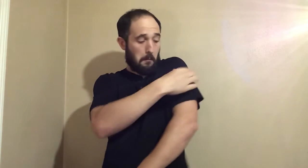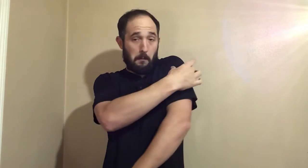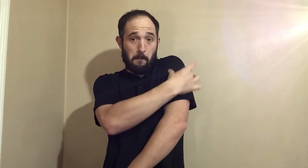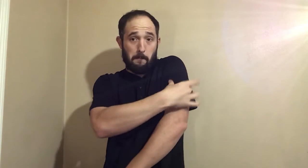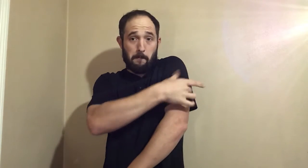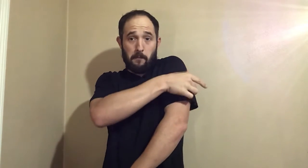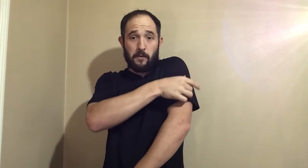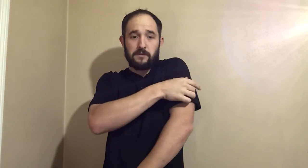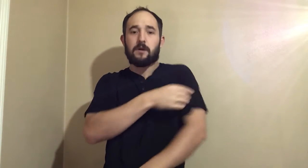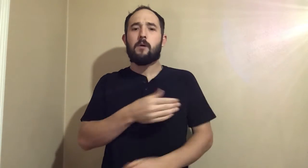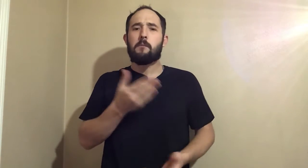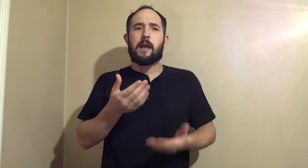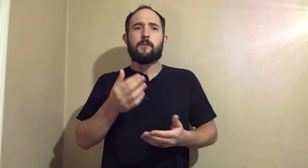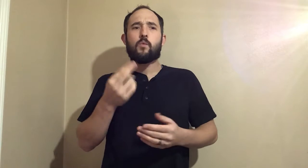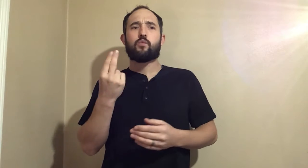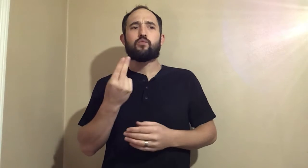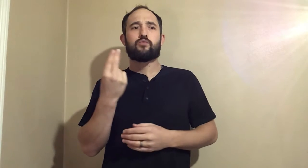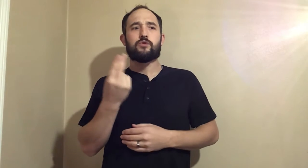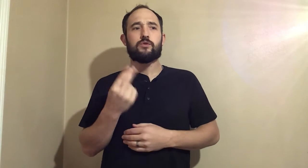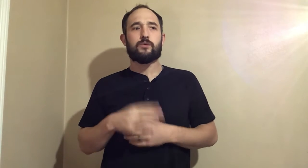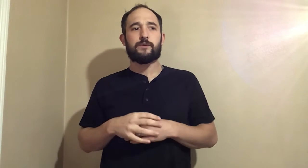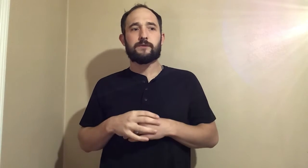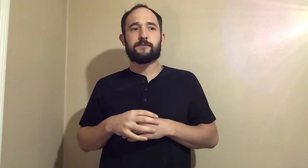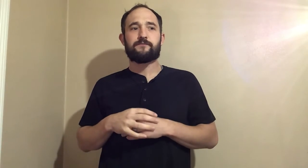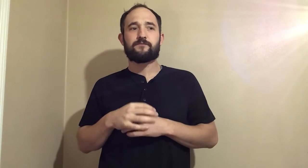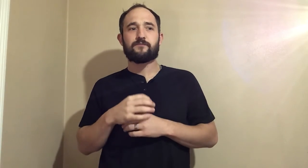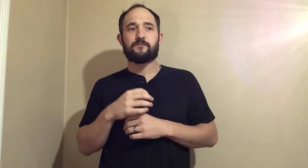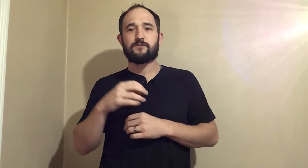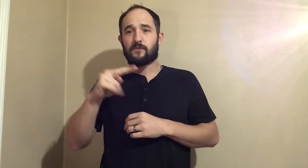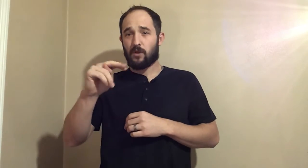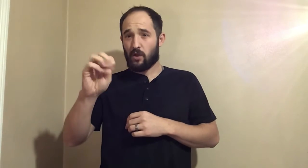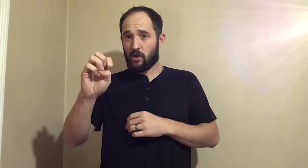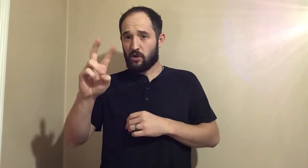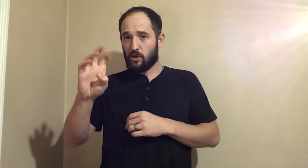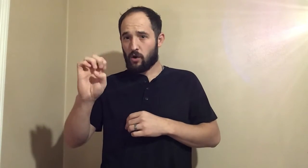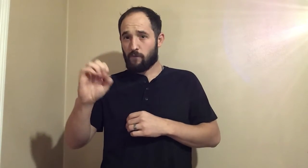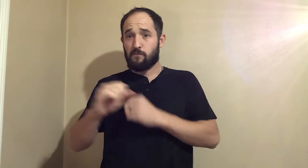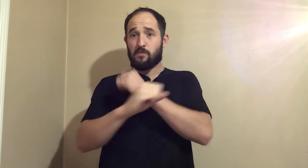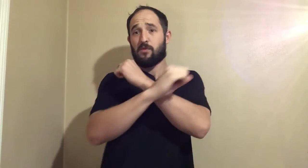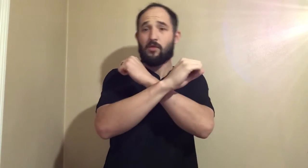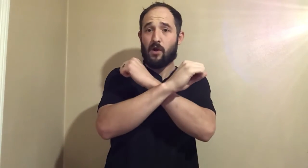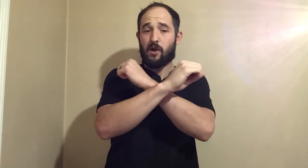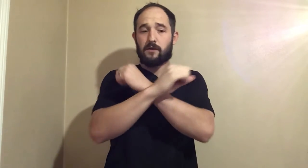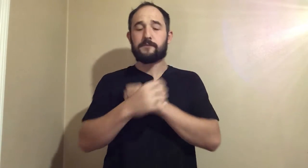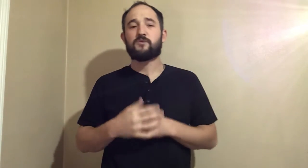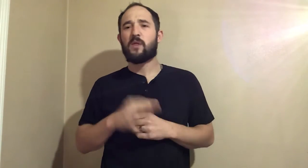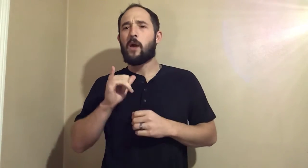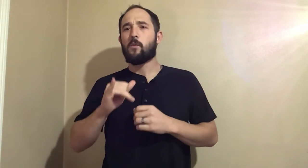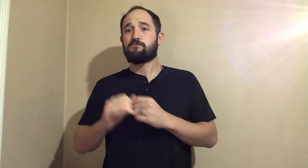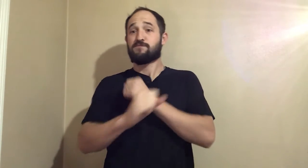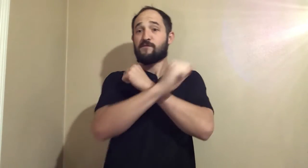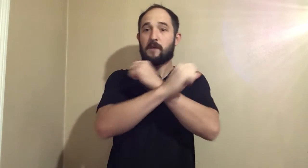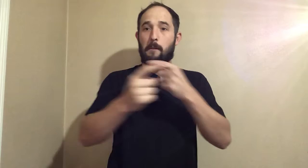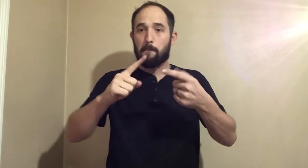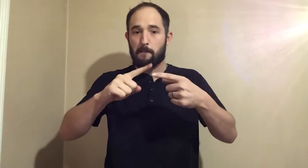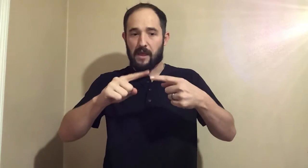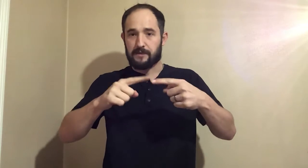the surgery, and sometimes it's left in after the surgery, and it goes usually directly into